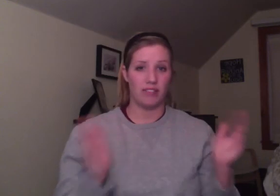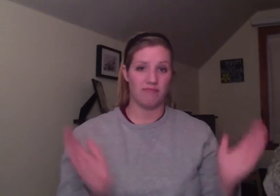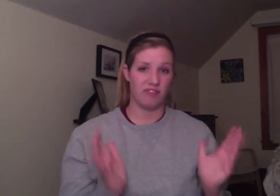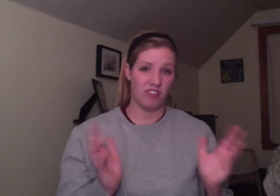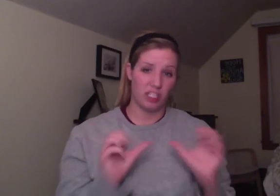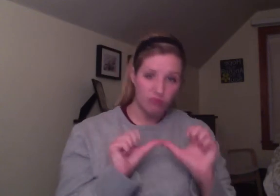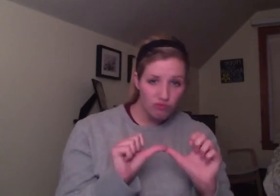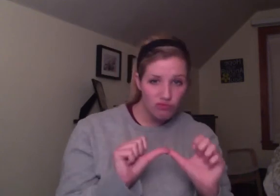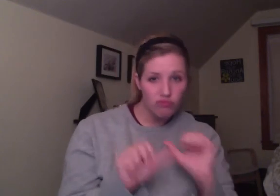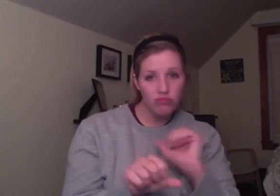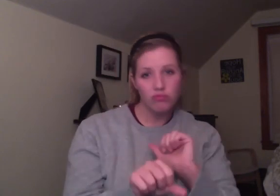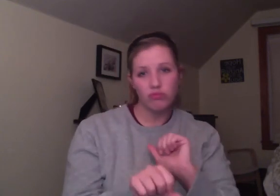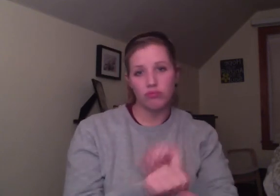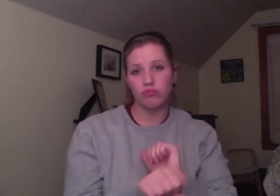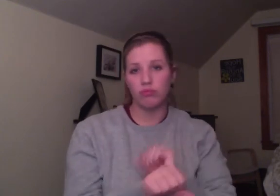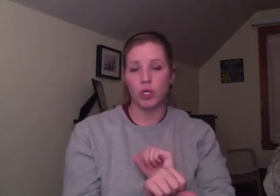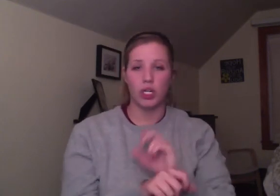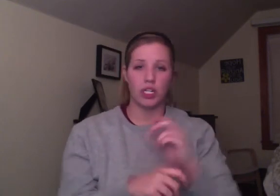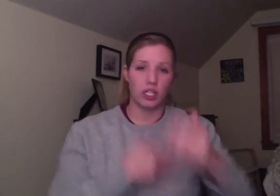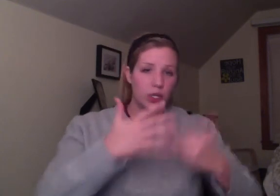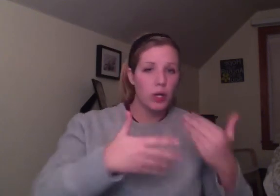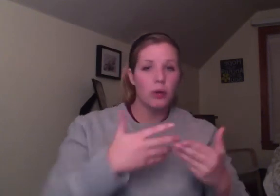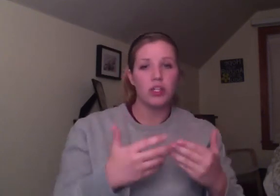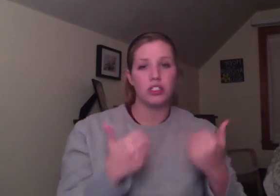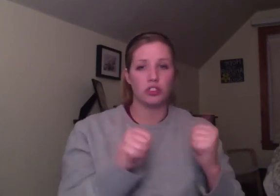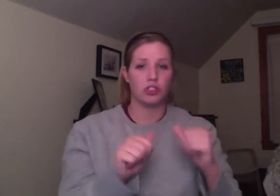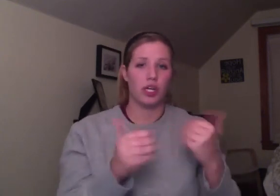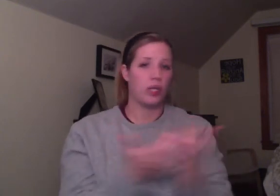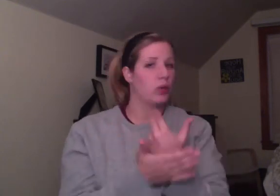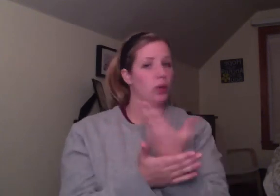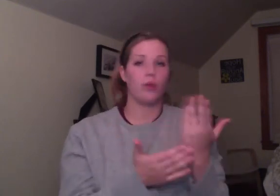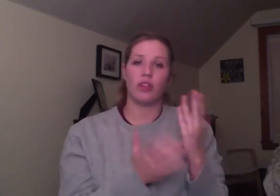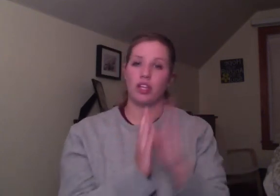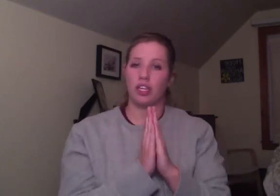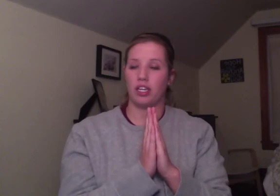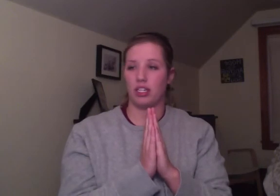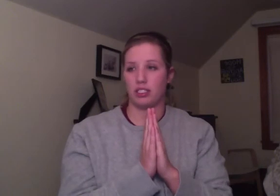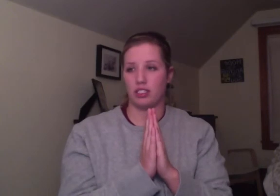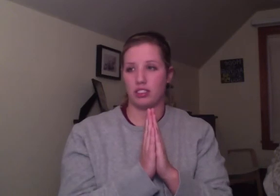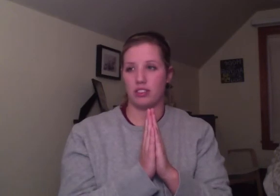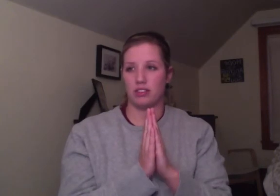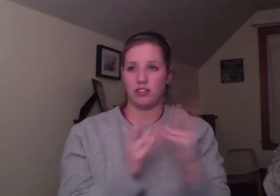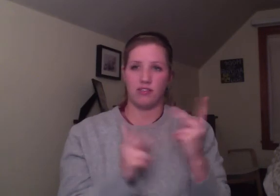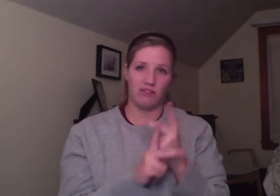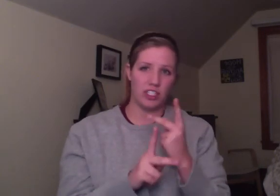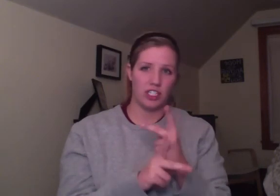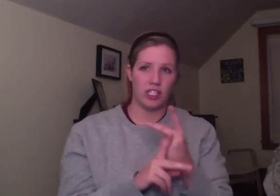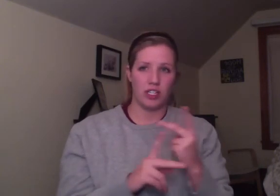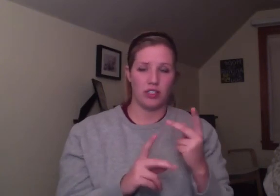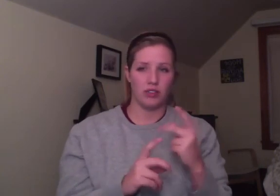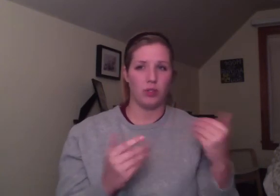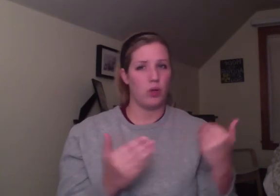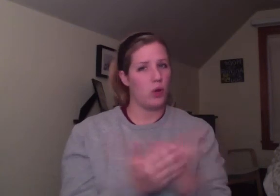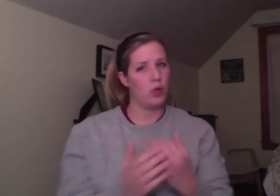to progress and try new things and search yourself and find those things that really inspire you and make you want to